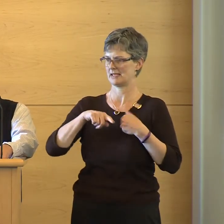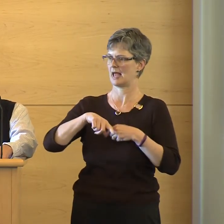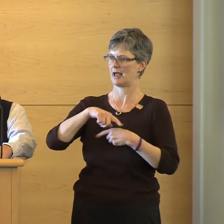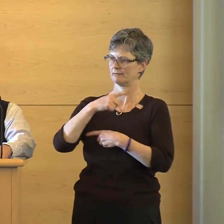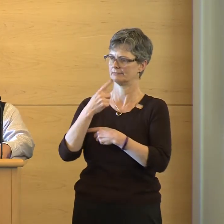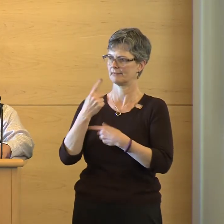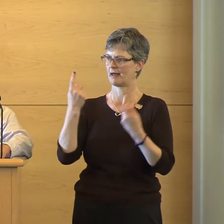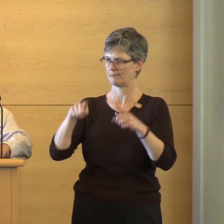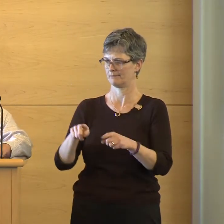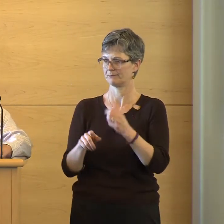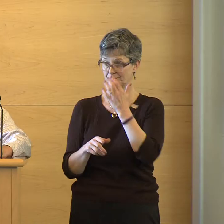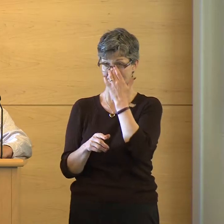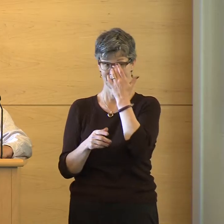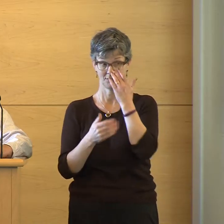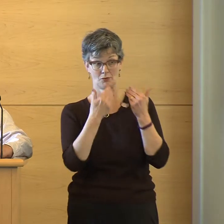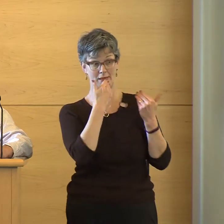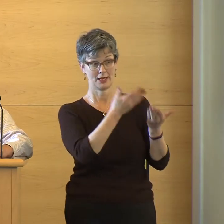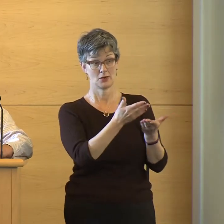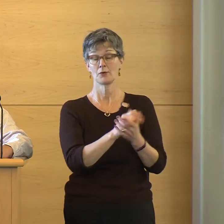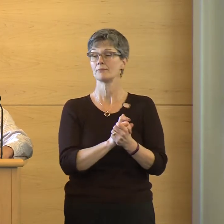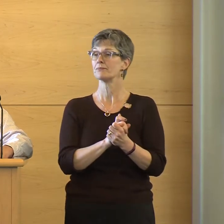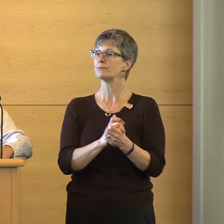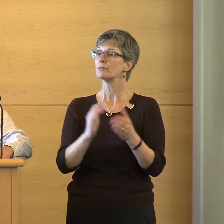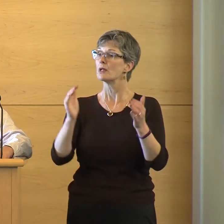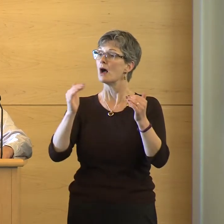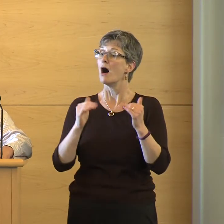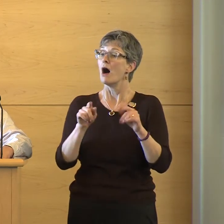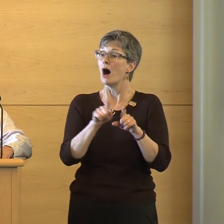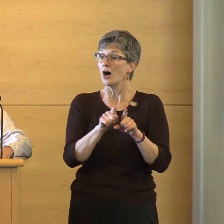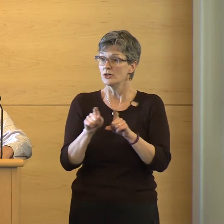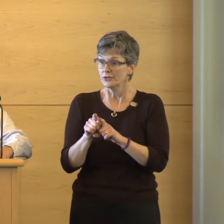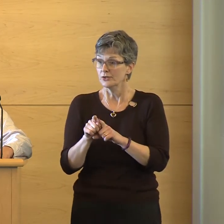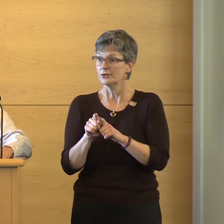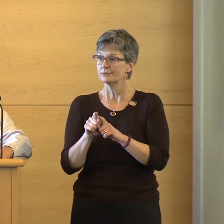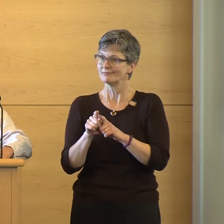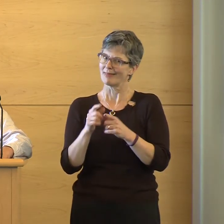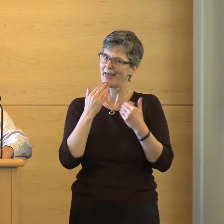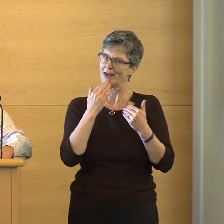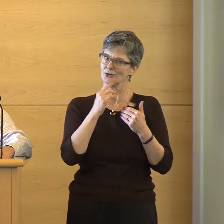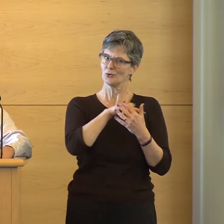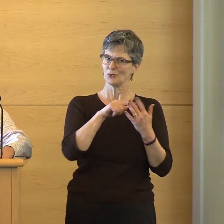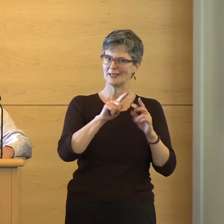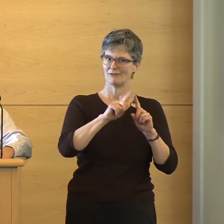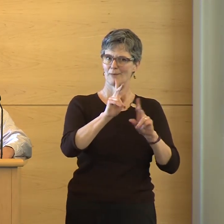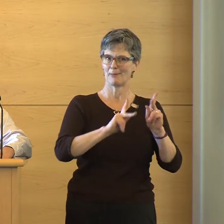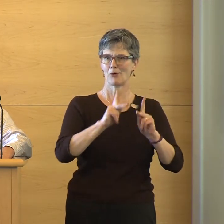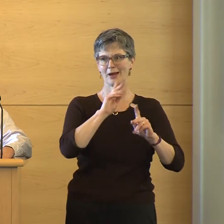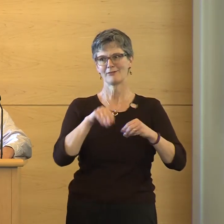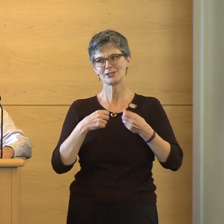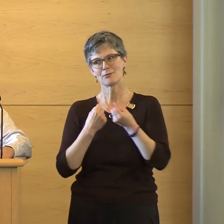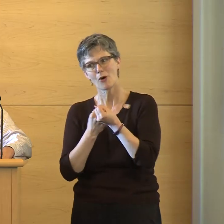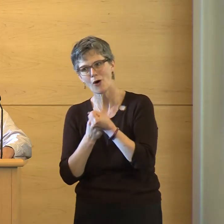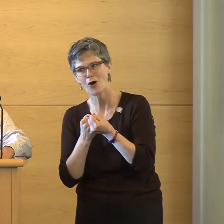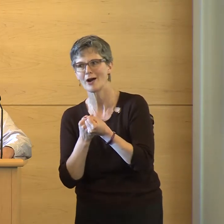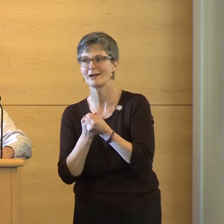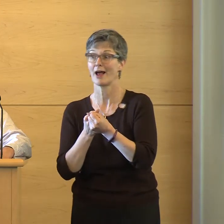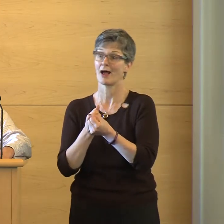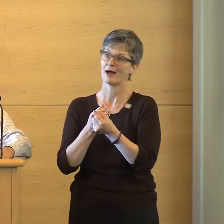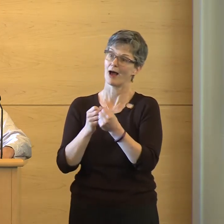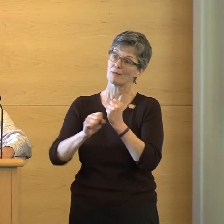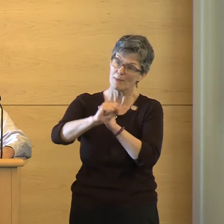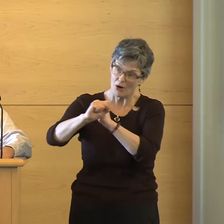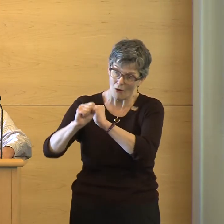our communications with Doug that a lot of this issue came up, and he was very instrumental in getting this done today. So thank you,